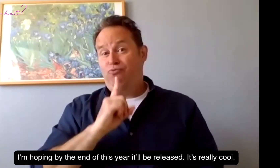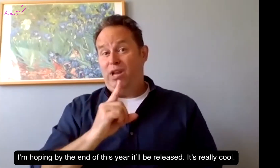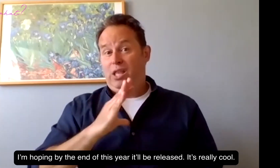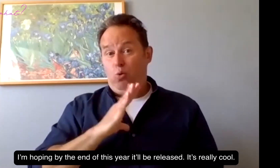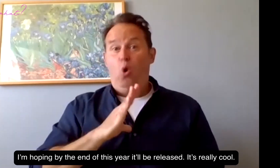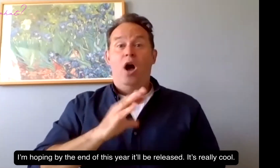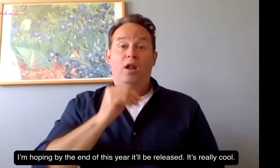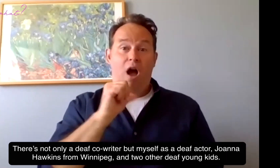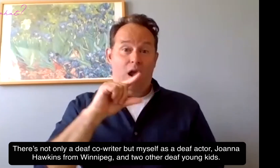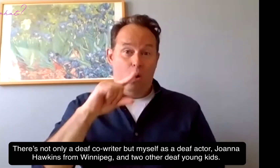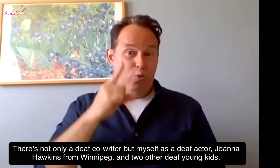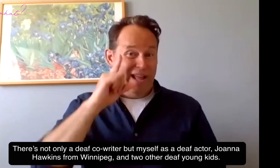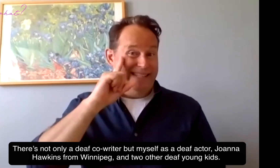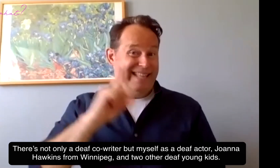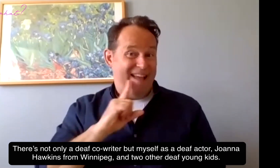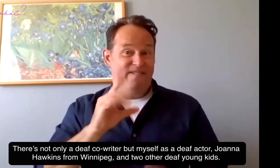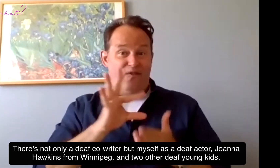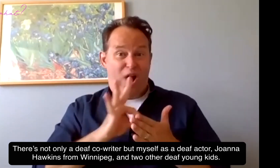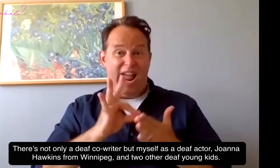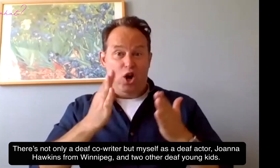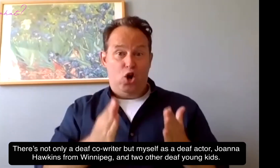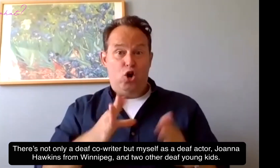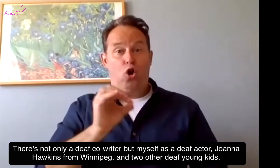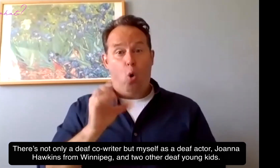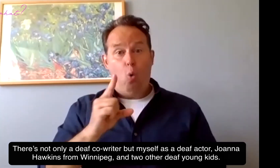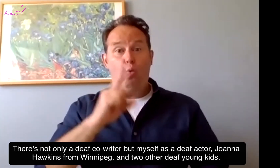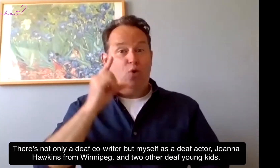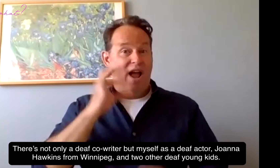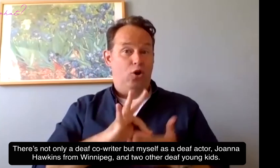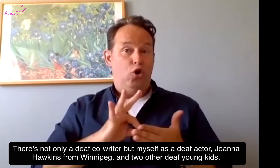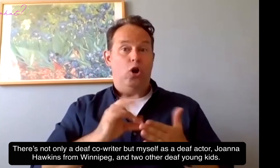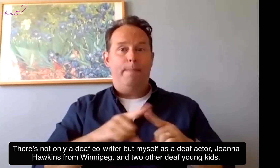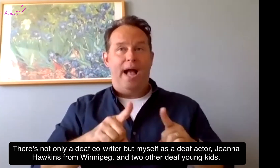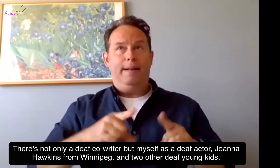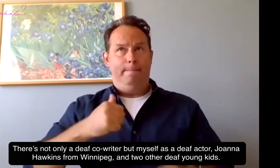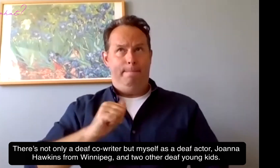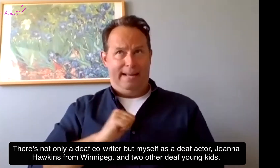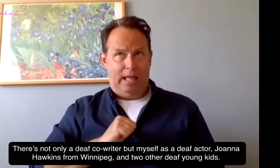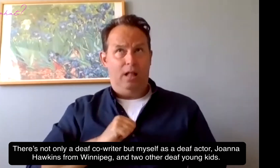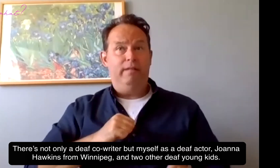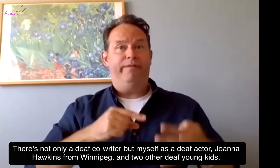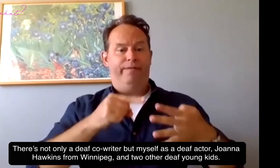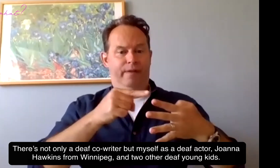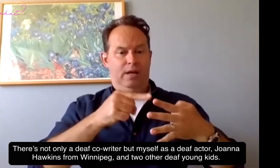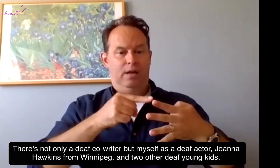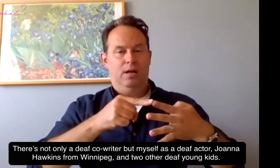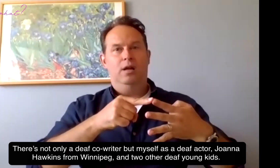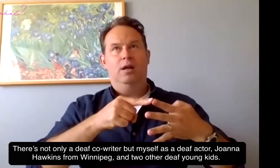It's really cool. There's not only a Deaf co-writer, but myself as a Deaf actor.